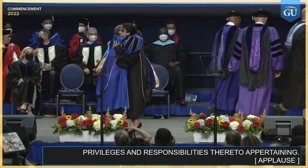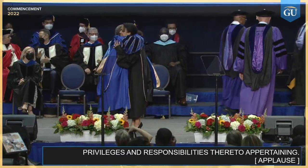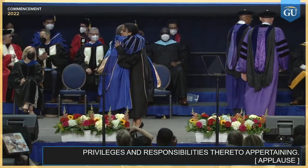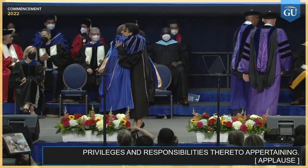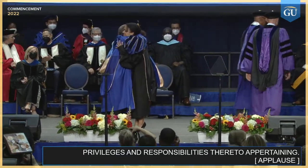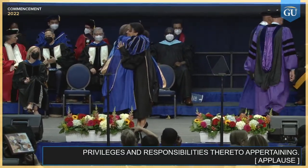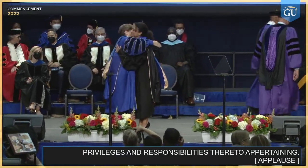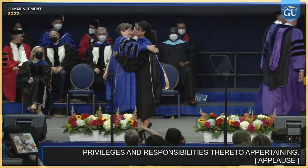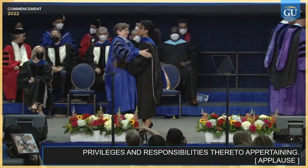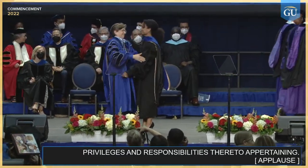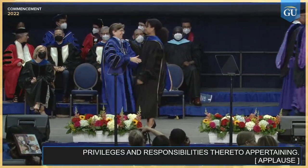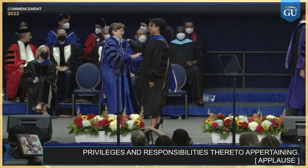Congratulations.